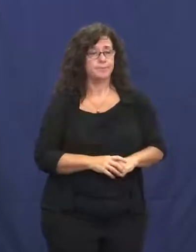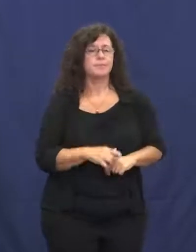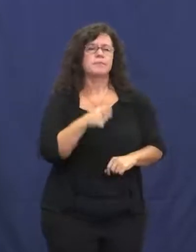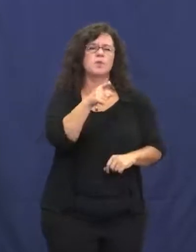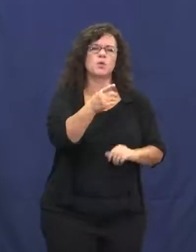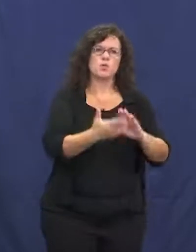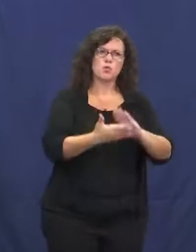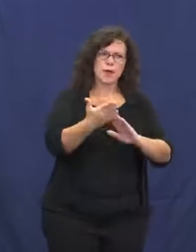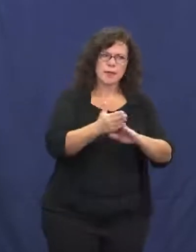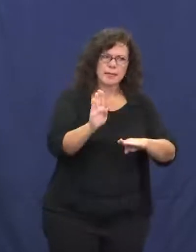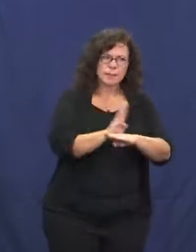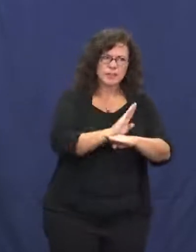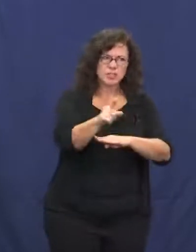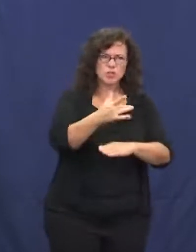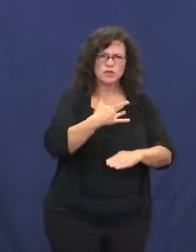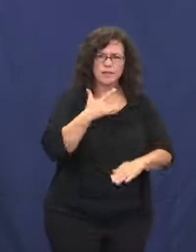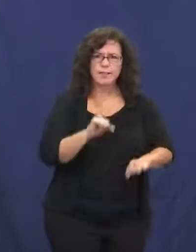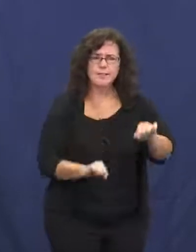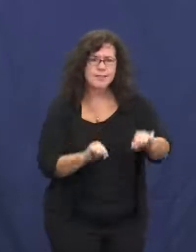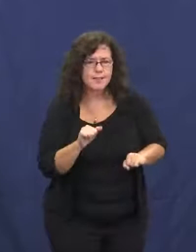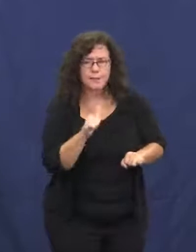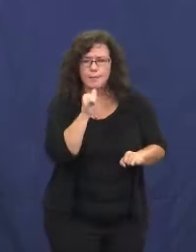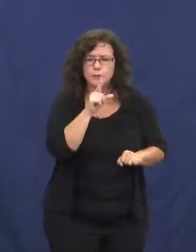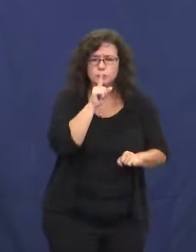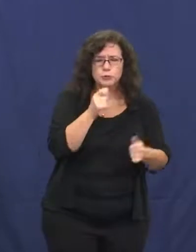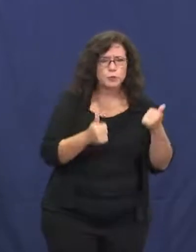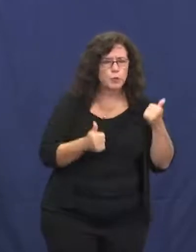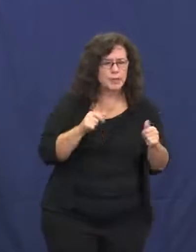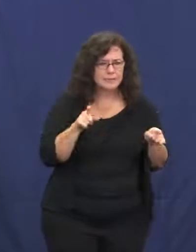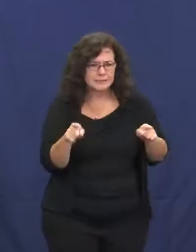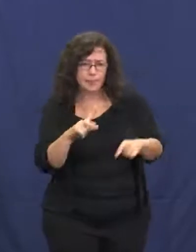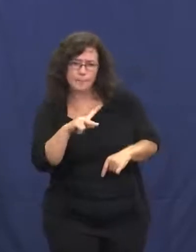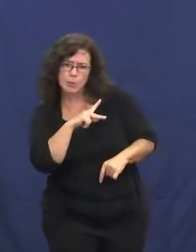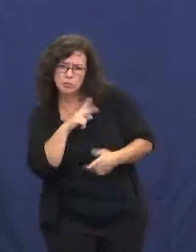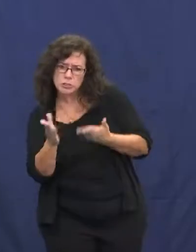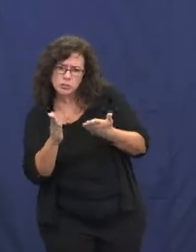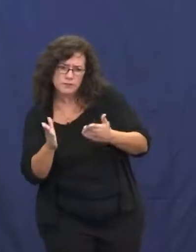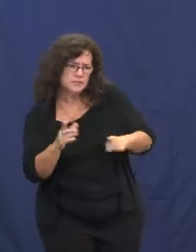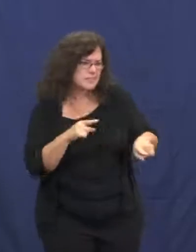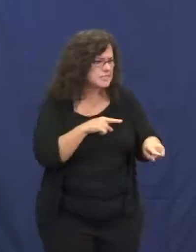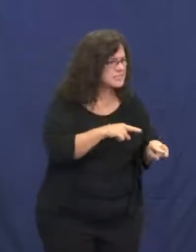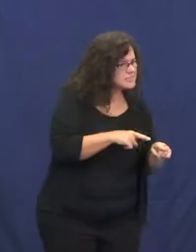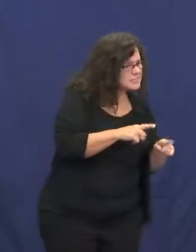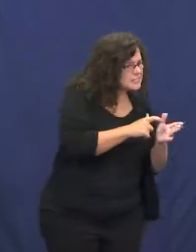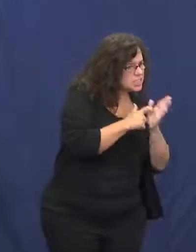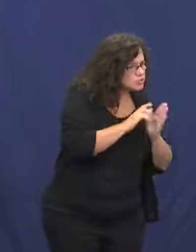categories, personal services, limited services, again, I encourage you to go to vcreopens.com.